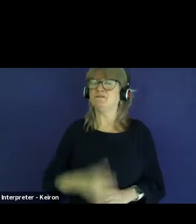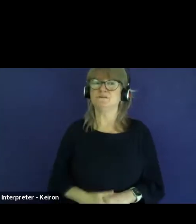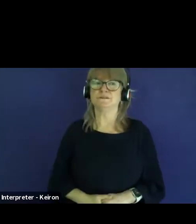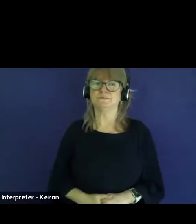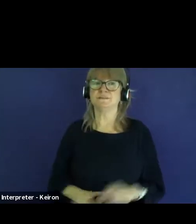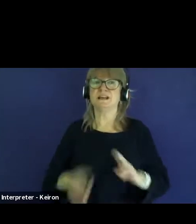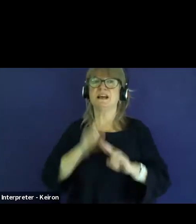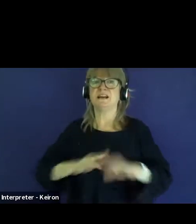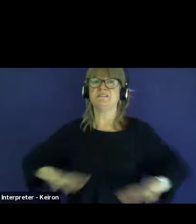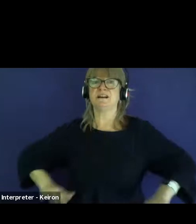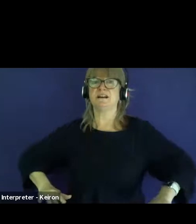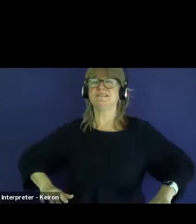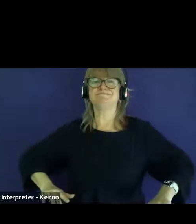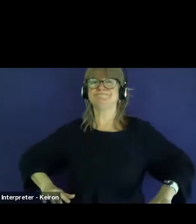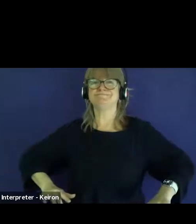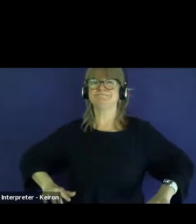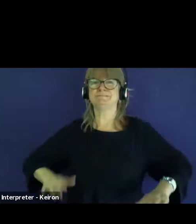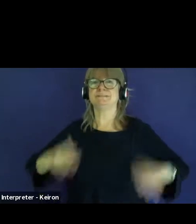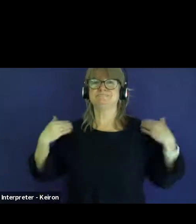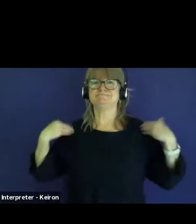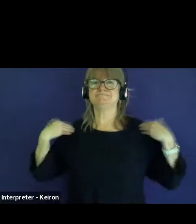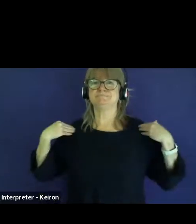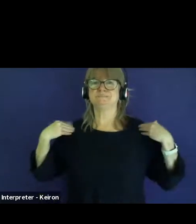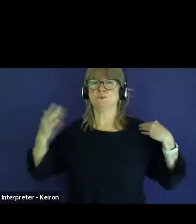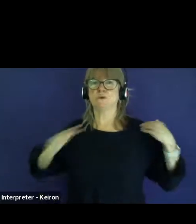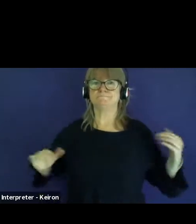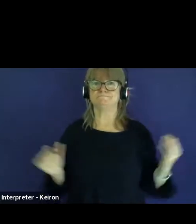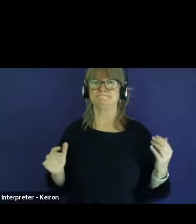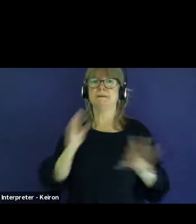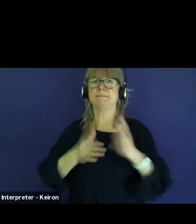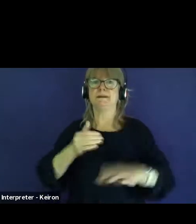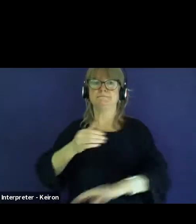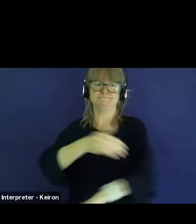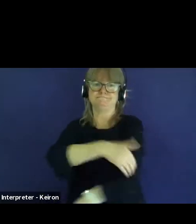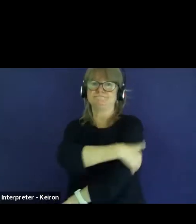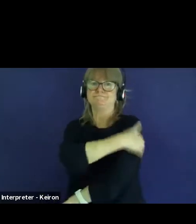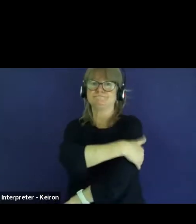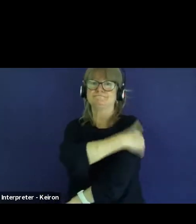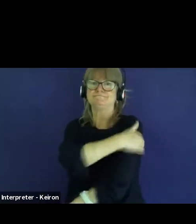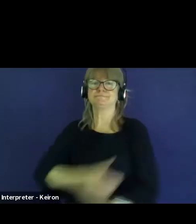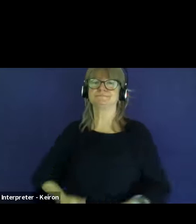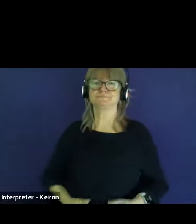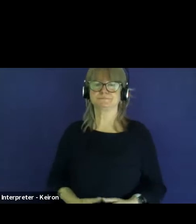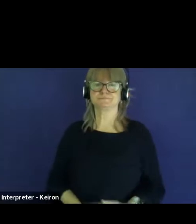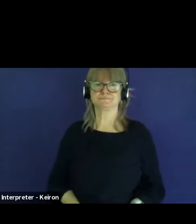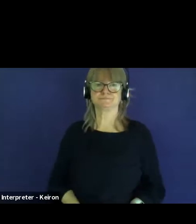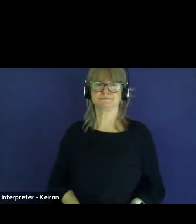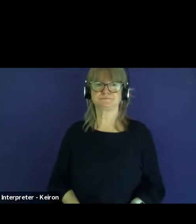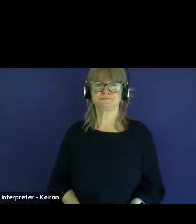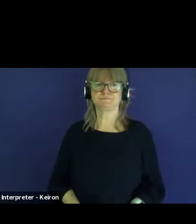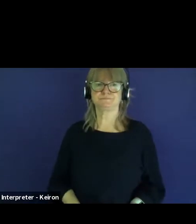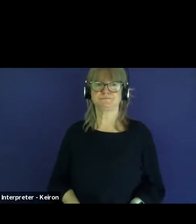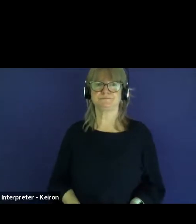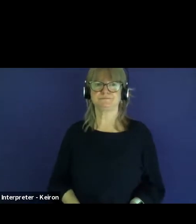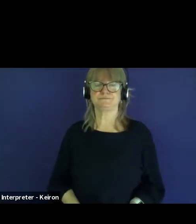away, the more we're recruiting these muscles. So the closer to our body, the more we're going to recruit those triceps. And that's how the aim of